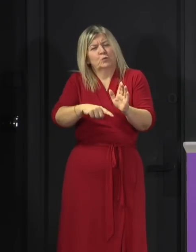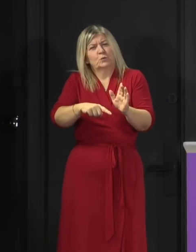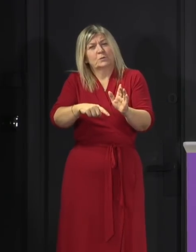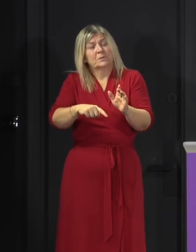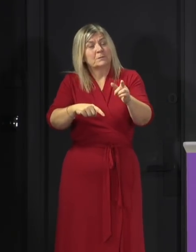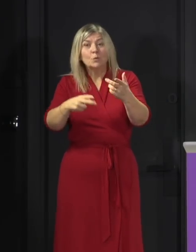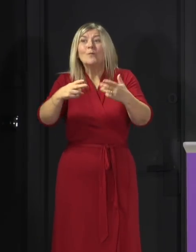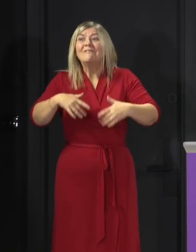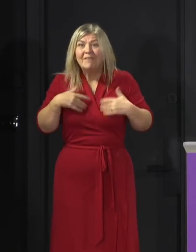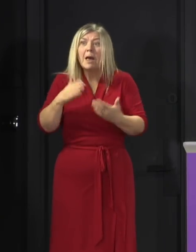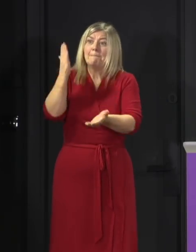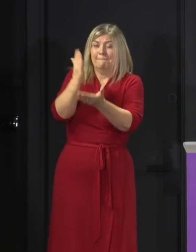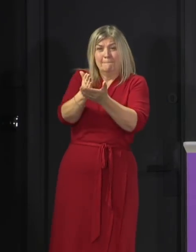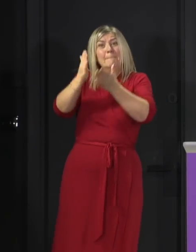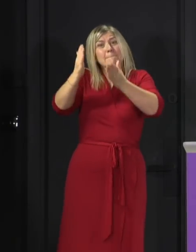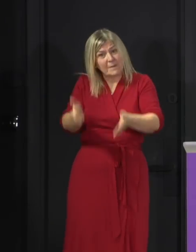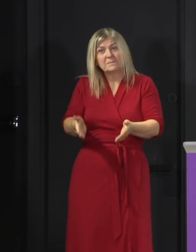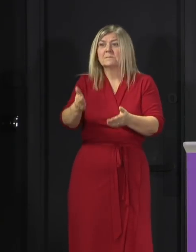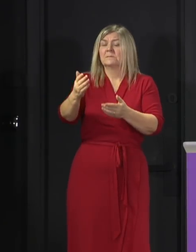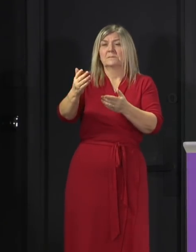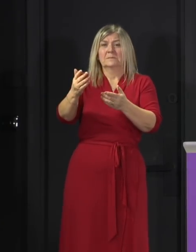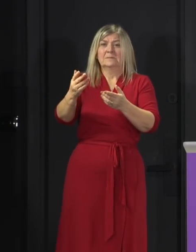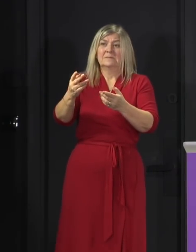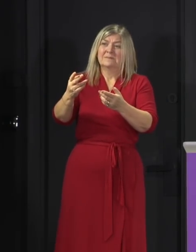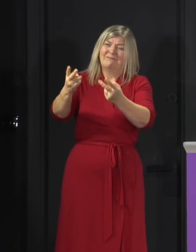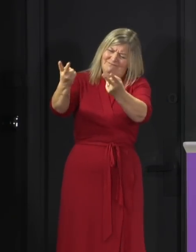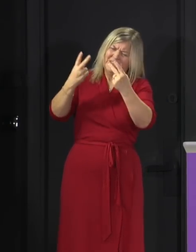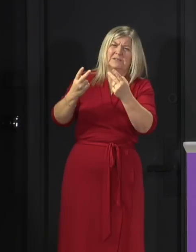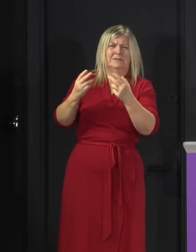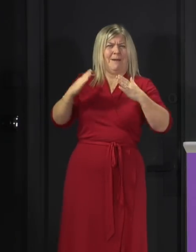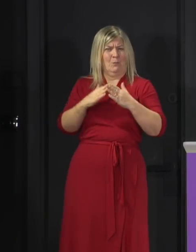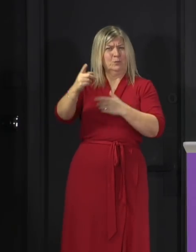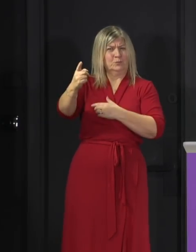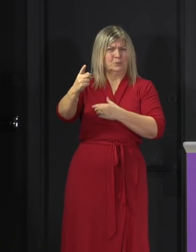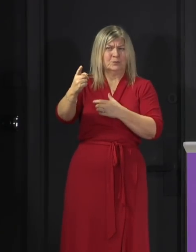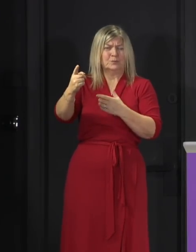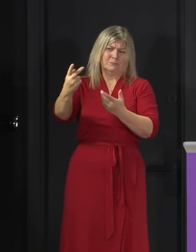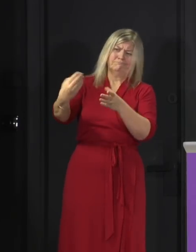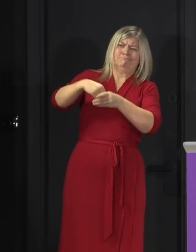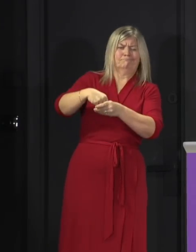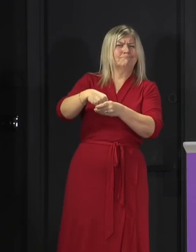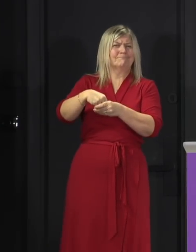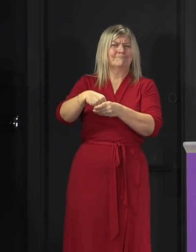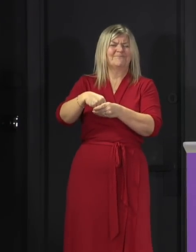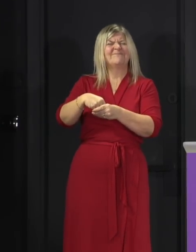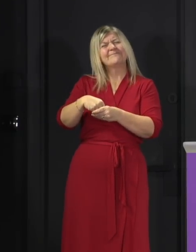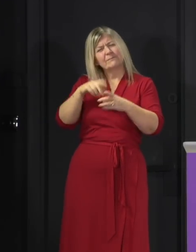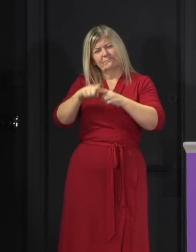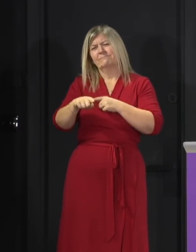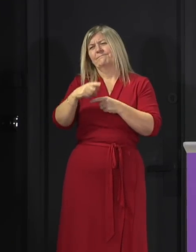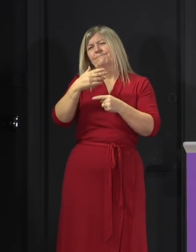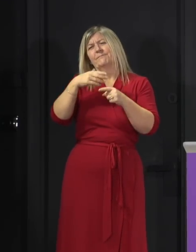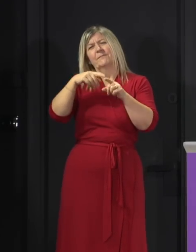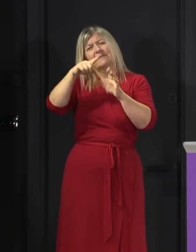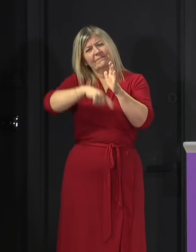it essential to see a loved one over Christmas, then to set out the advice that tries to make those interactions as